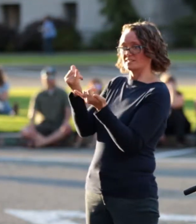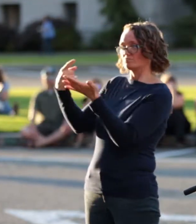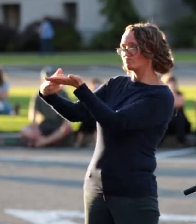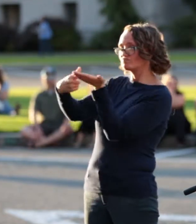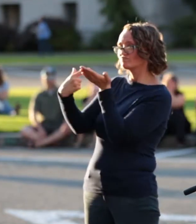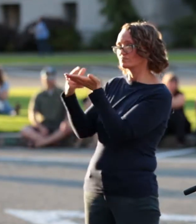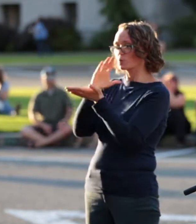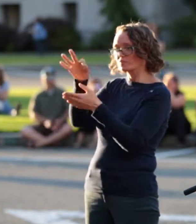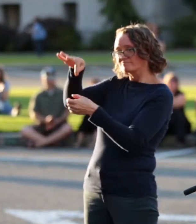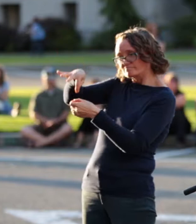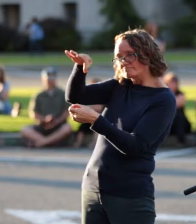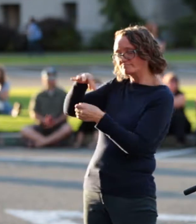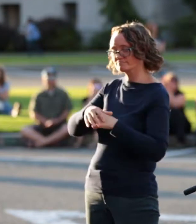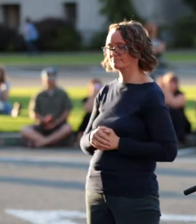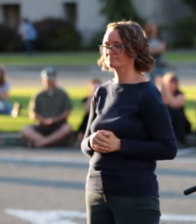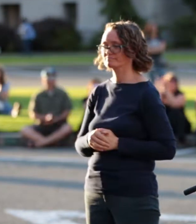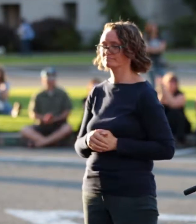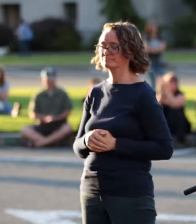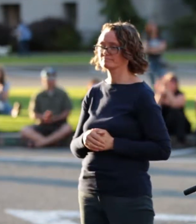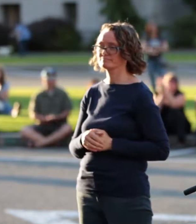citizens.